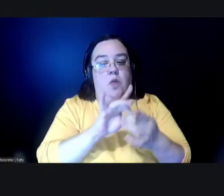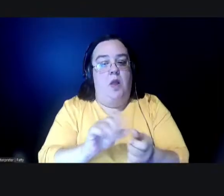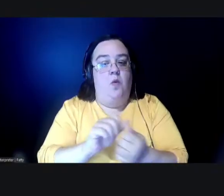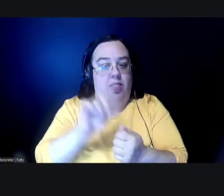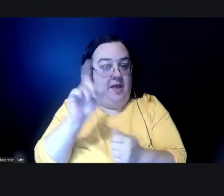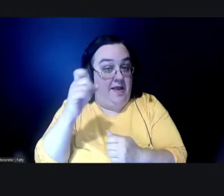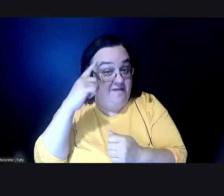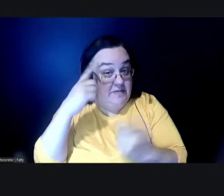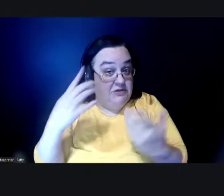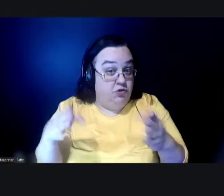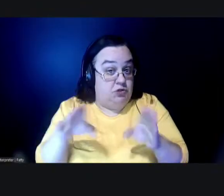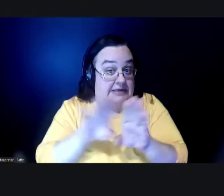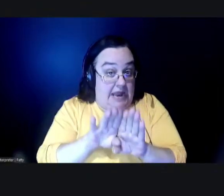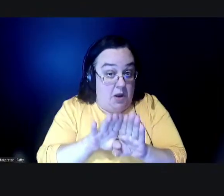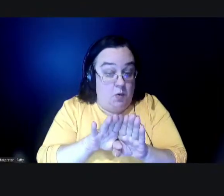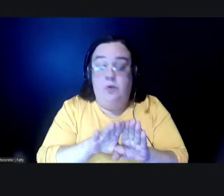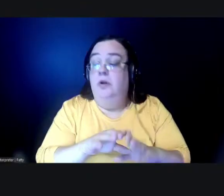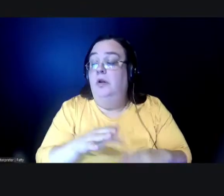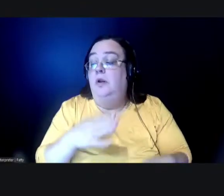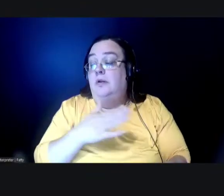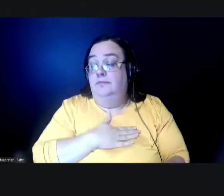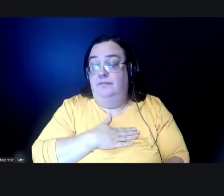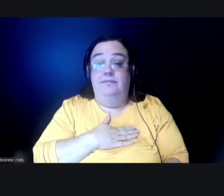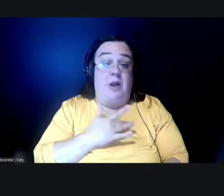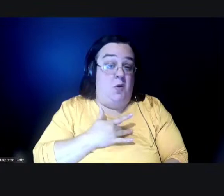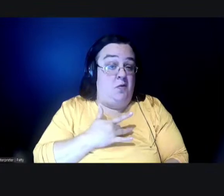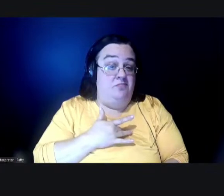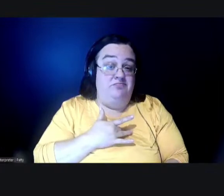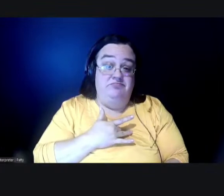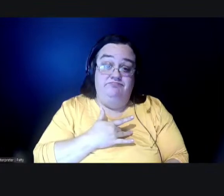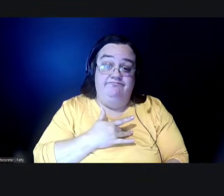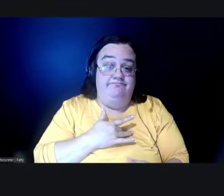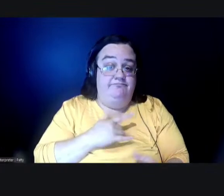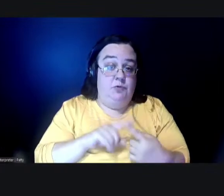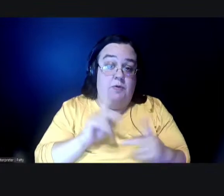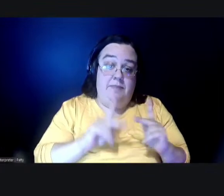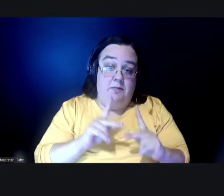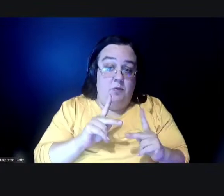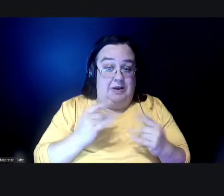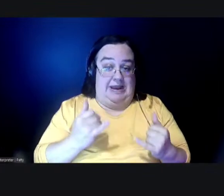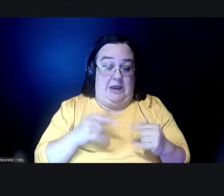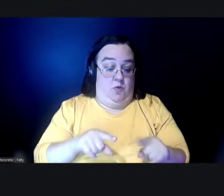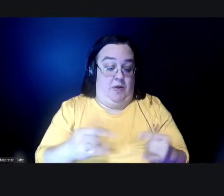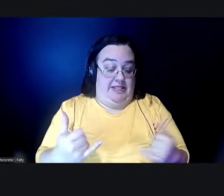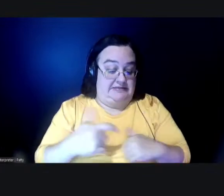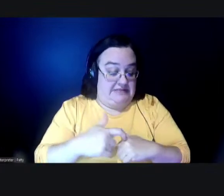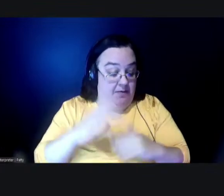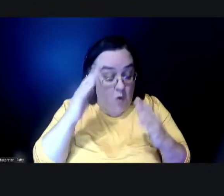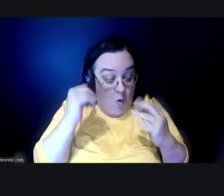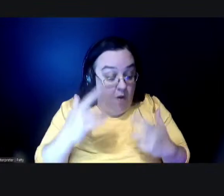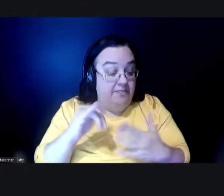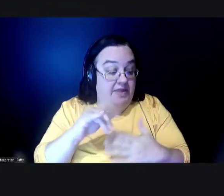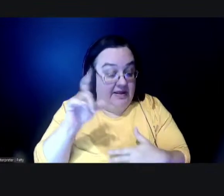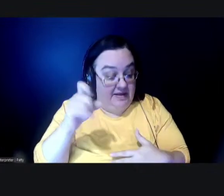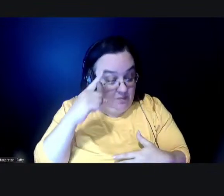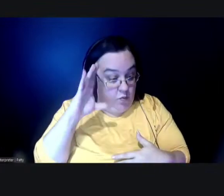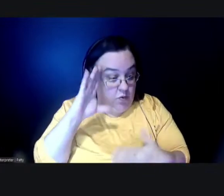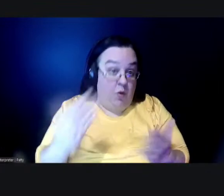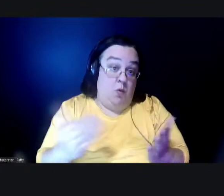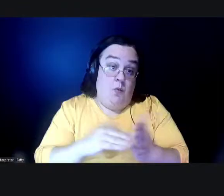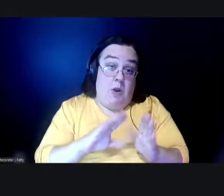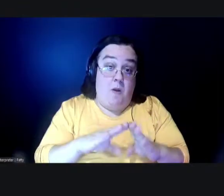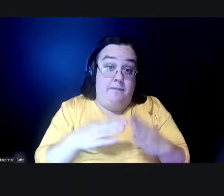shutdown. My heart is with the people right now during this time, and I hope that the government will reopen.